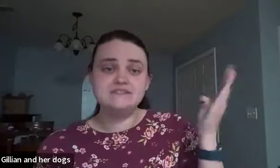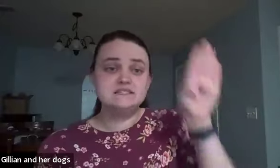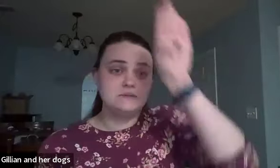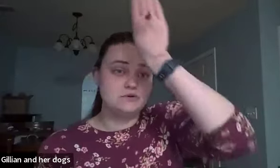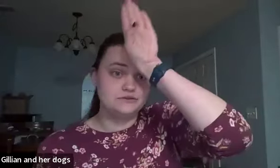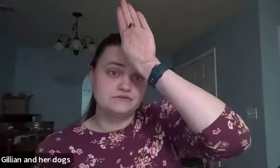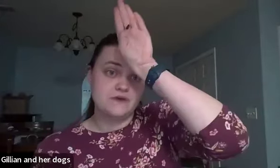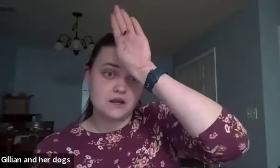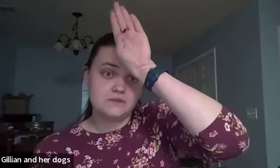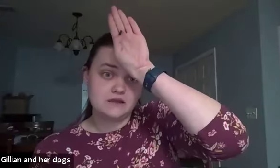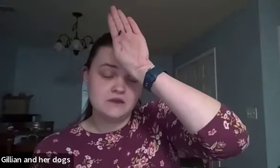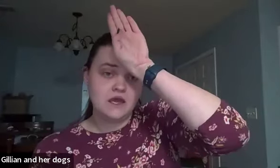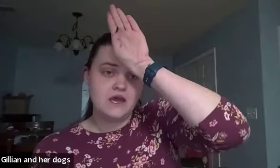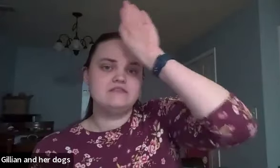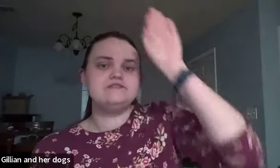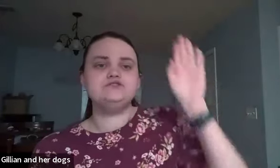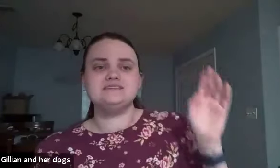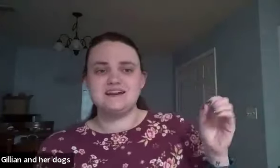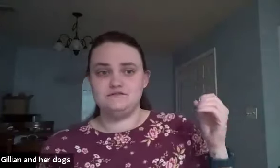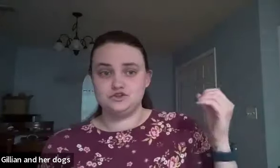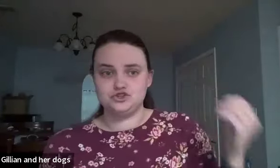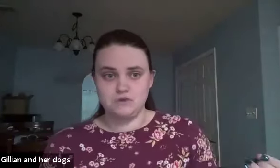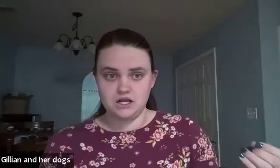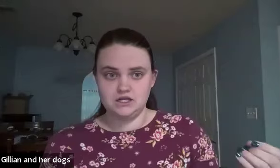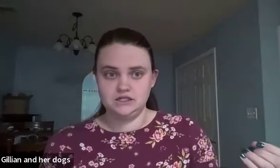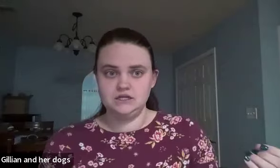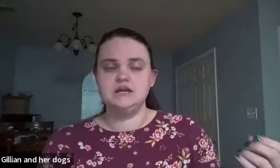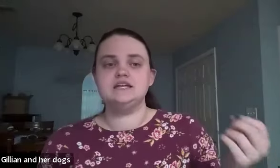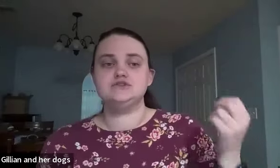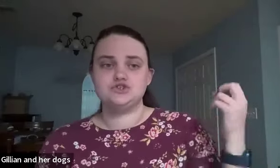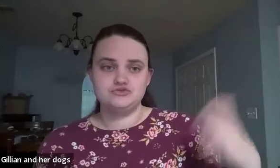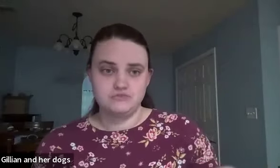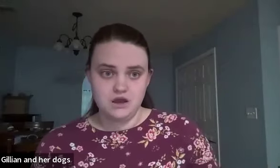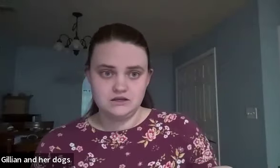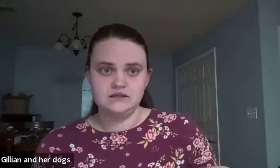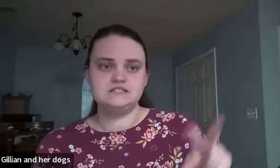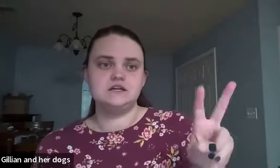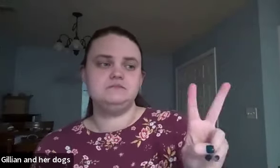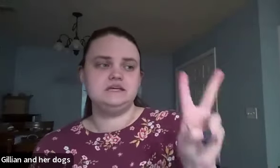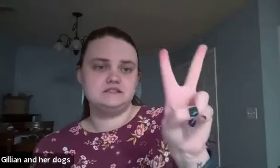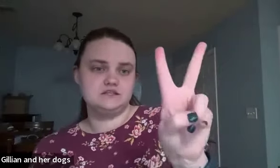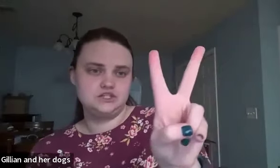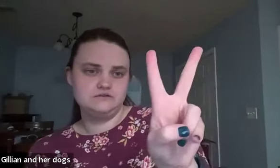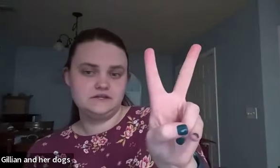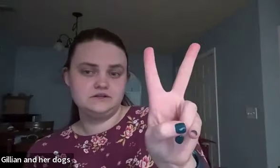have seen some people who will do fireman and then they'll do the sign for truck. And so truck is going to be it's 2